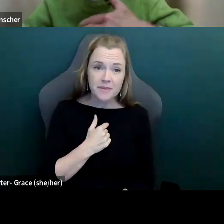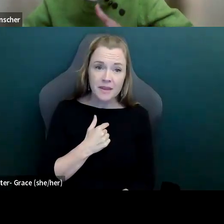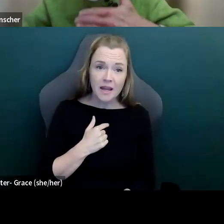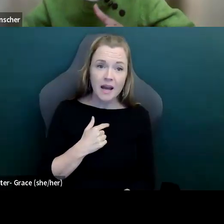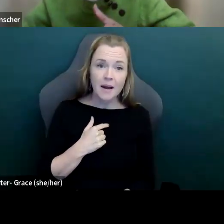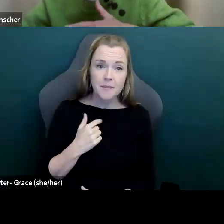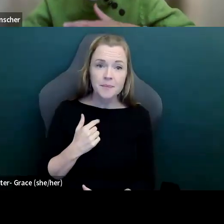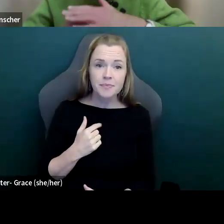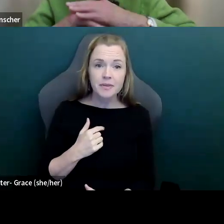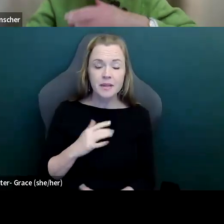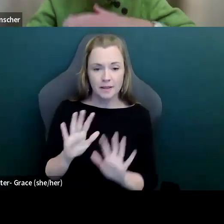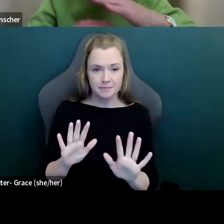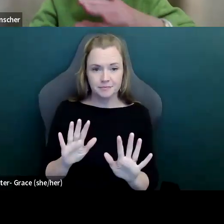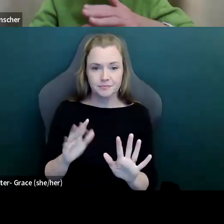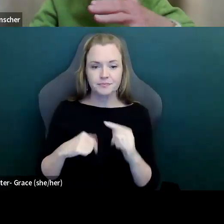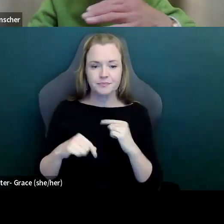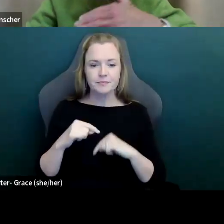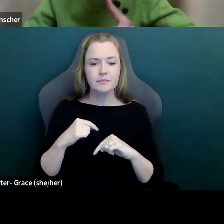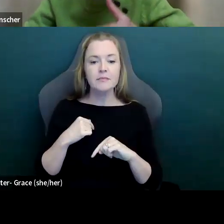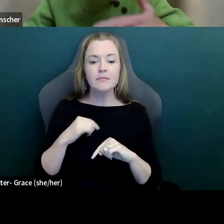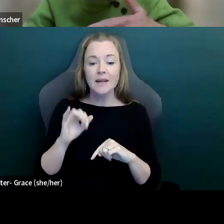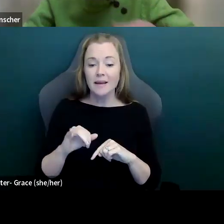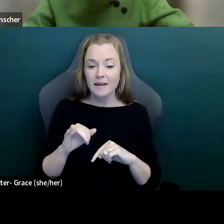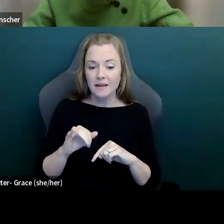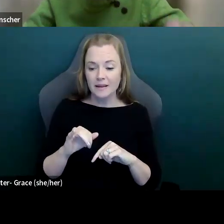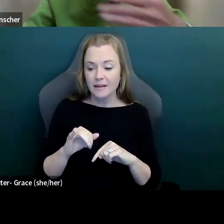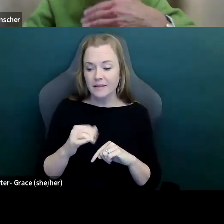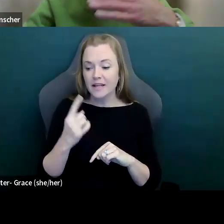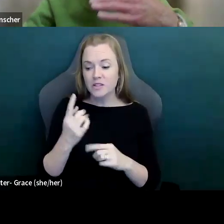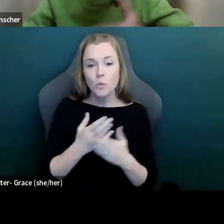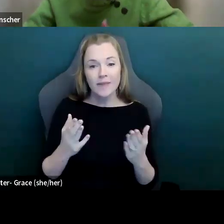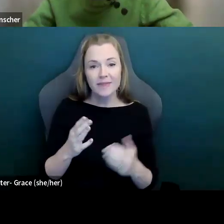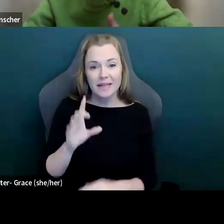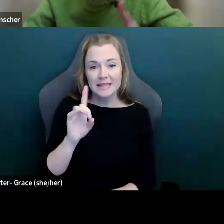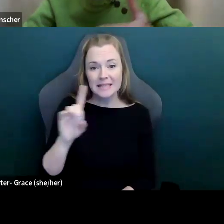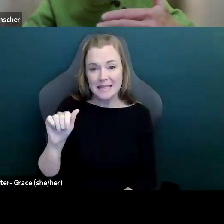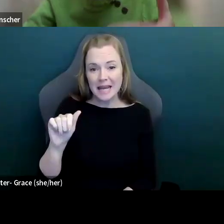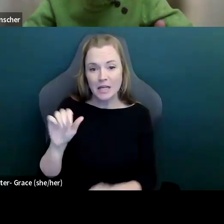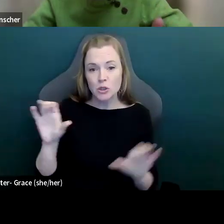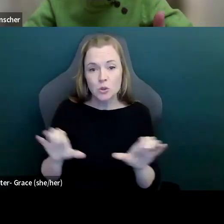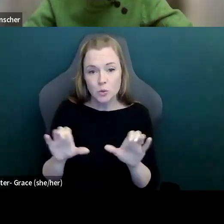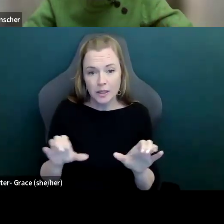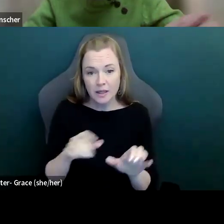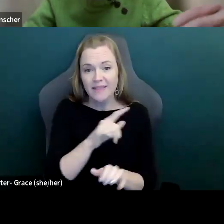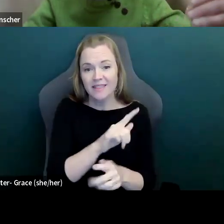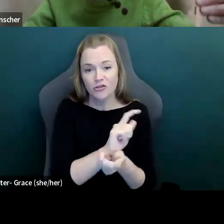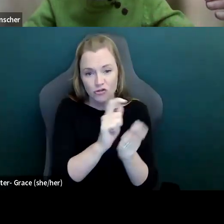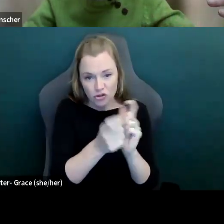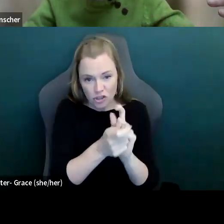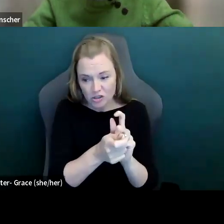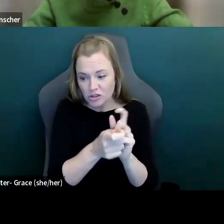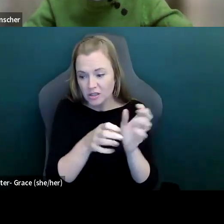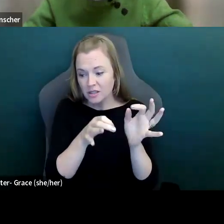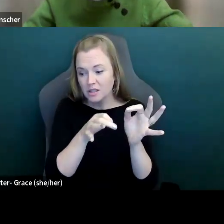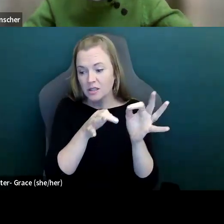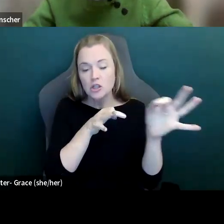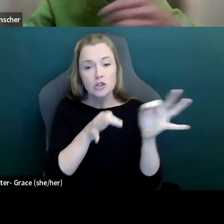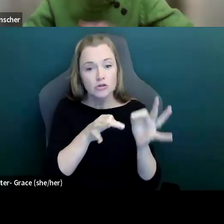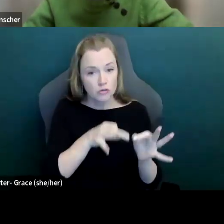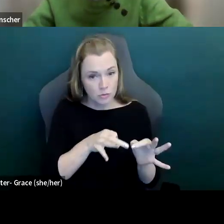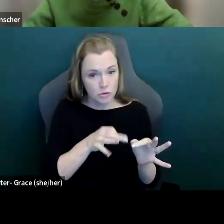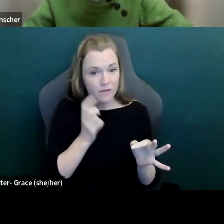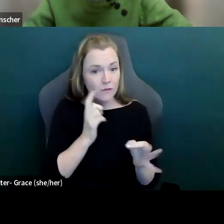example, let me just say, that's one of the things that DDA is doing. They are changing the descriptions of some